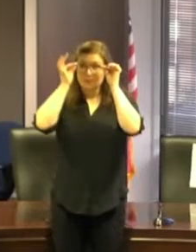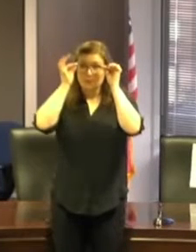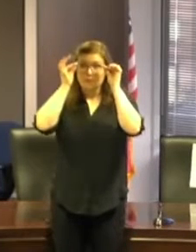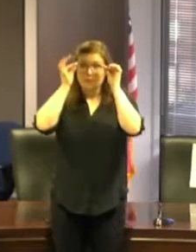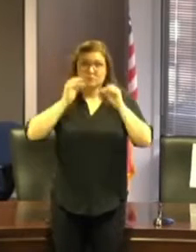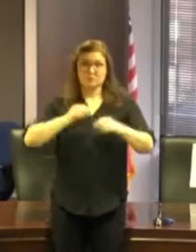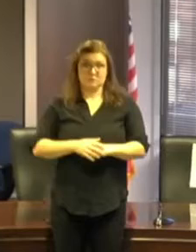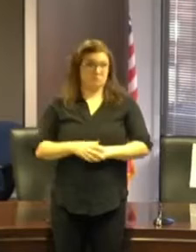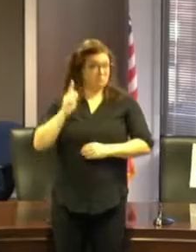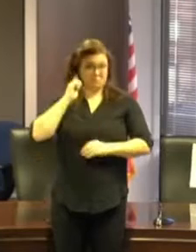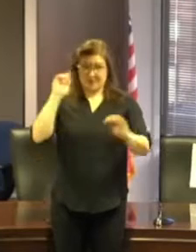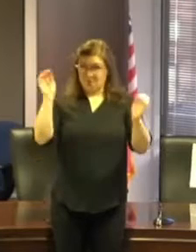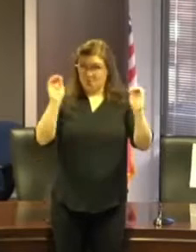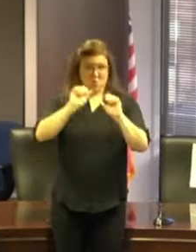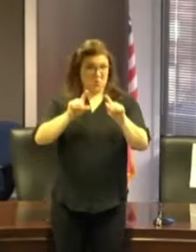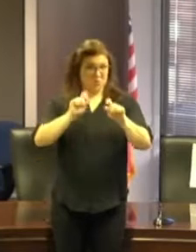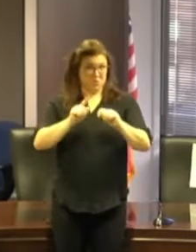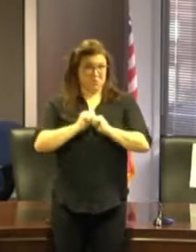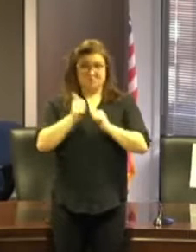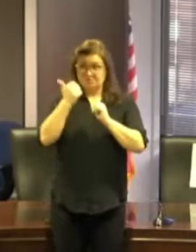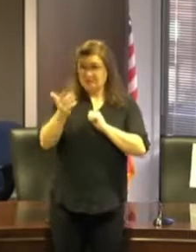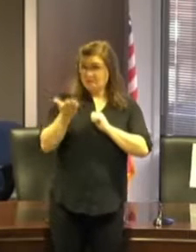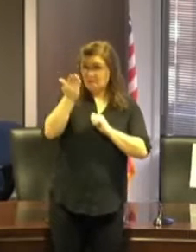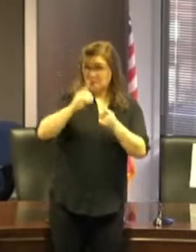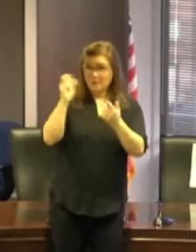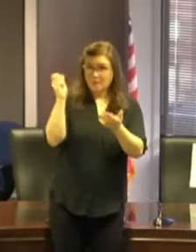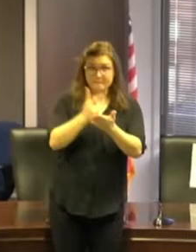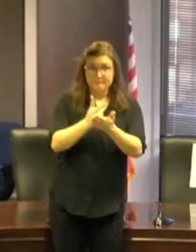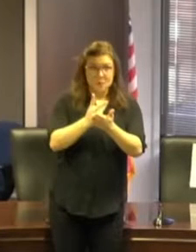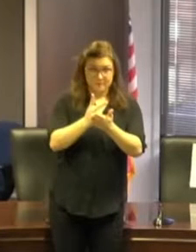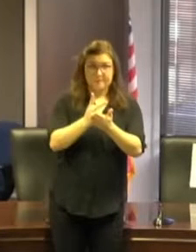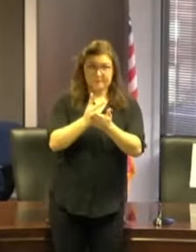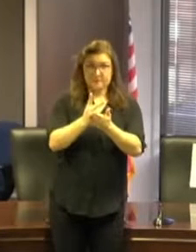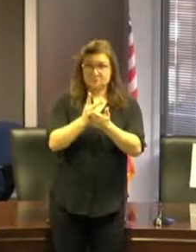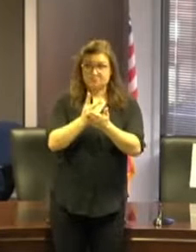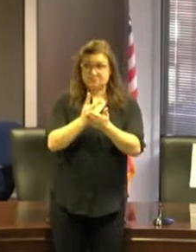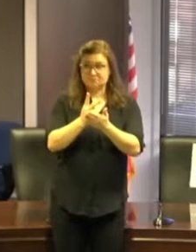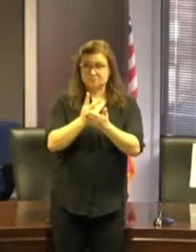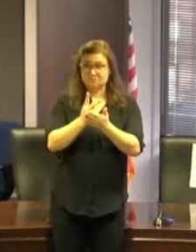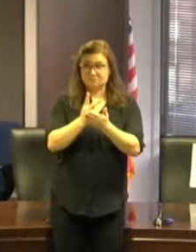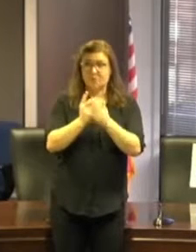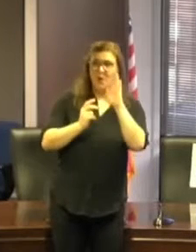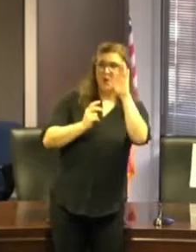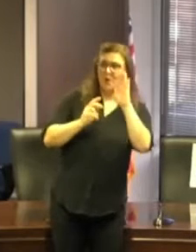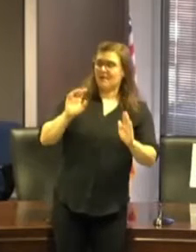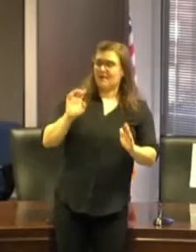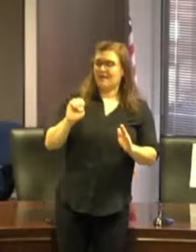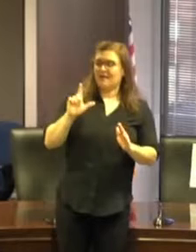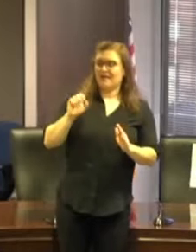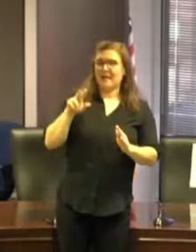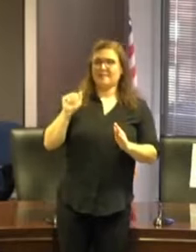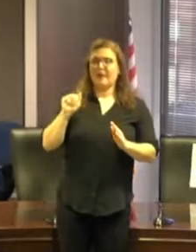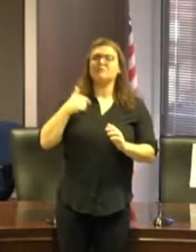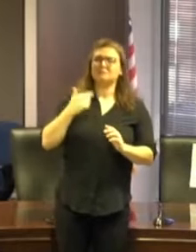Hearing none, is there a motion for approval for initial adoption? This is Dana Cummings. I make a motion